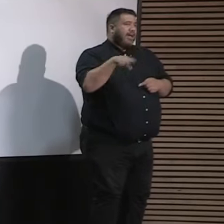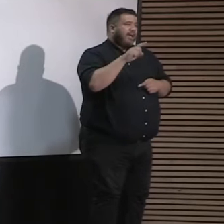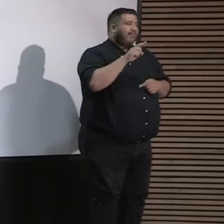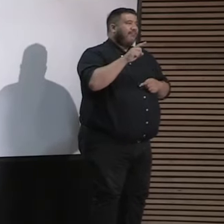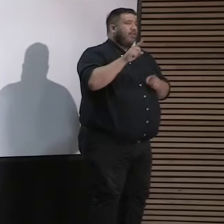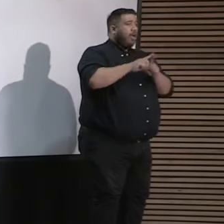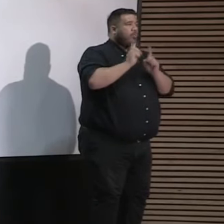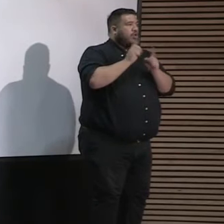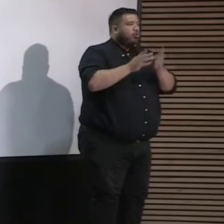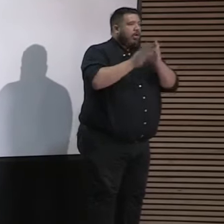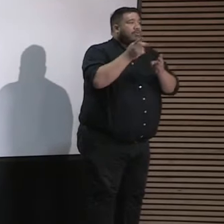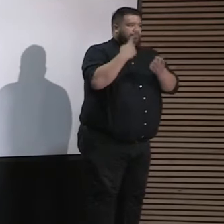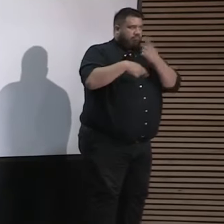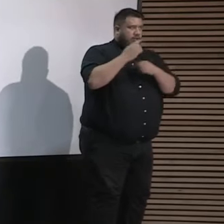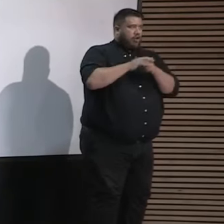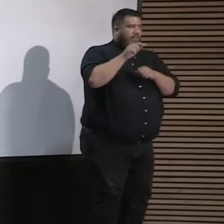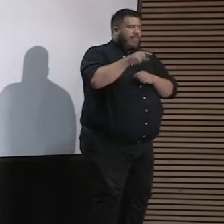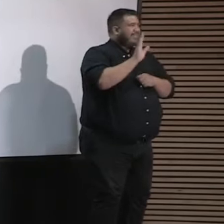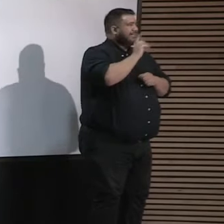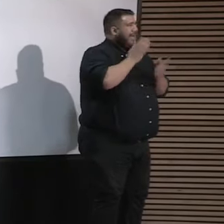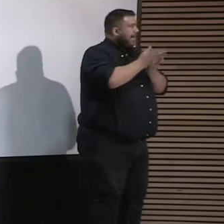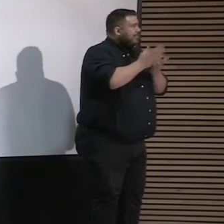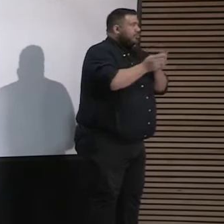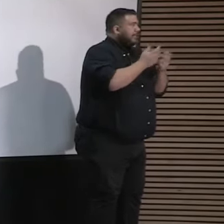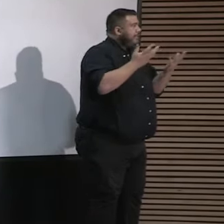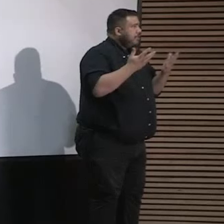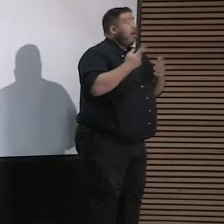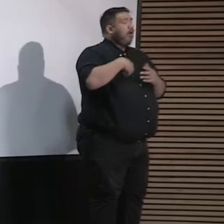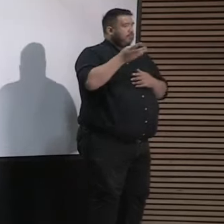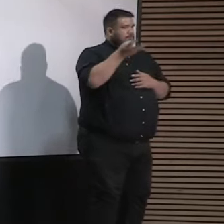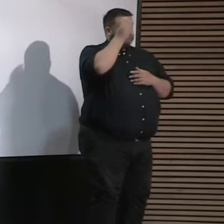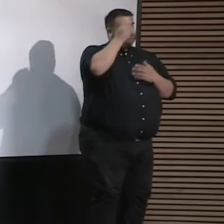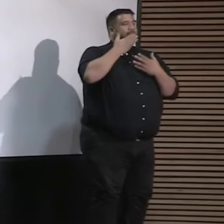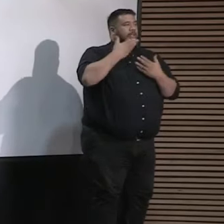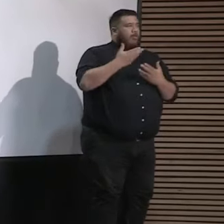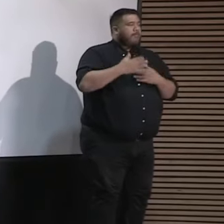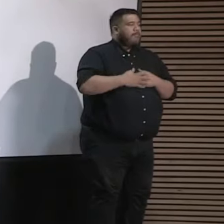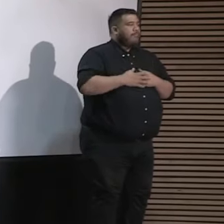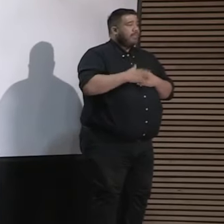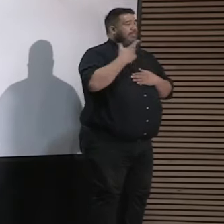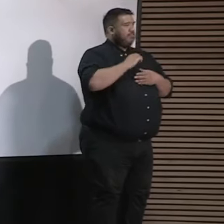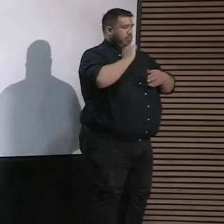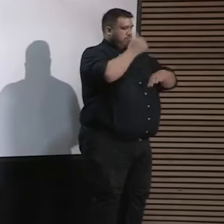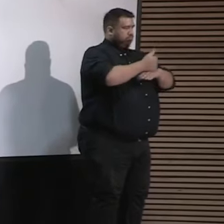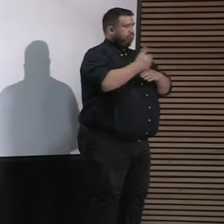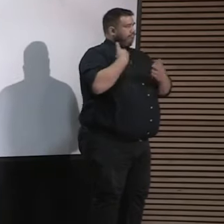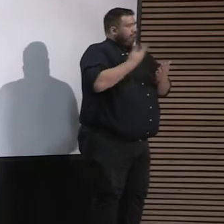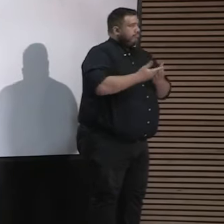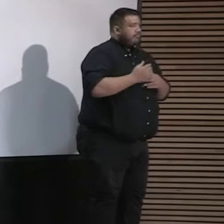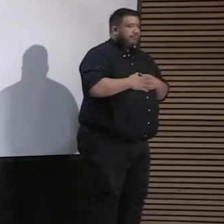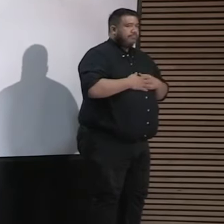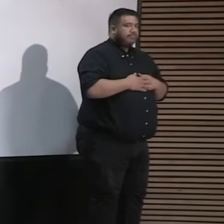we've visited facilities about access to testing, and it is a reason why it is something that we have been working with health